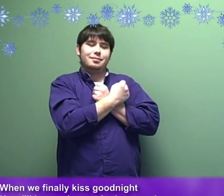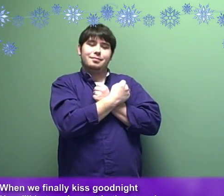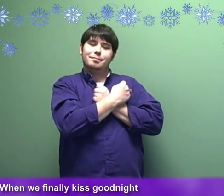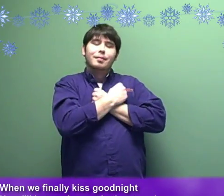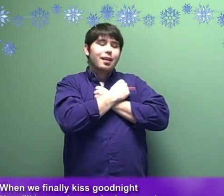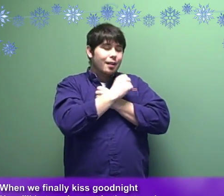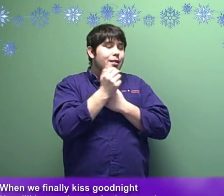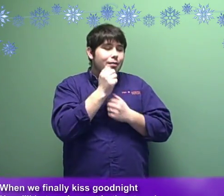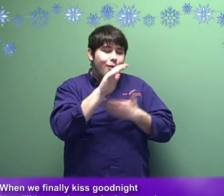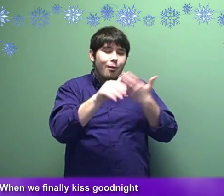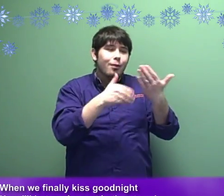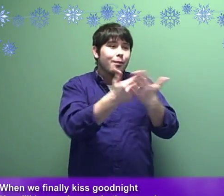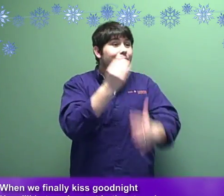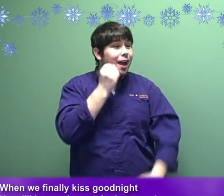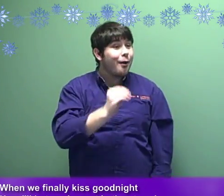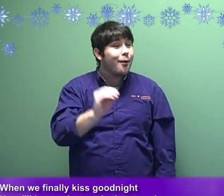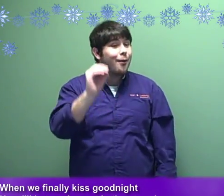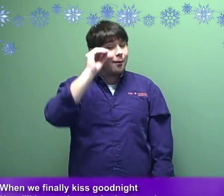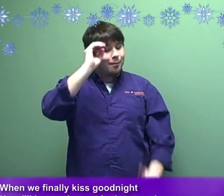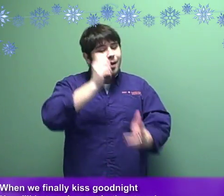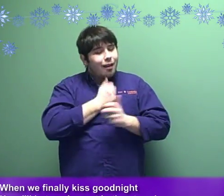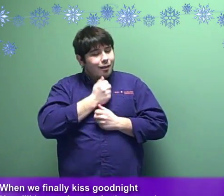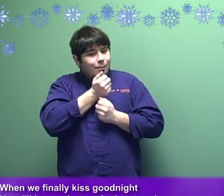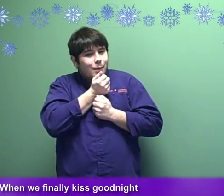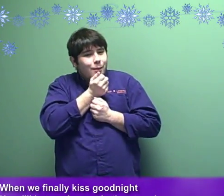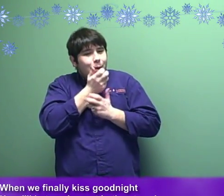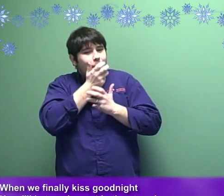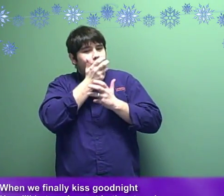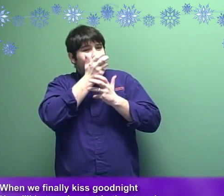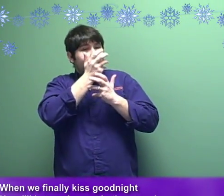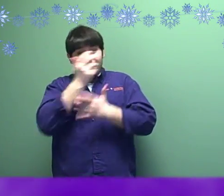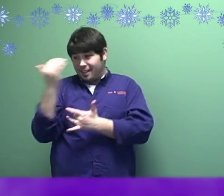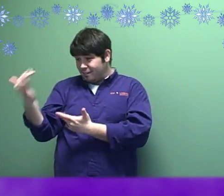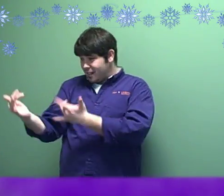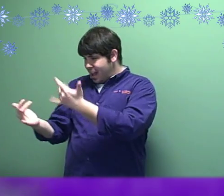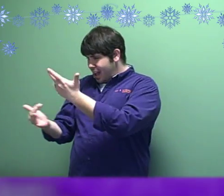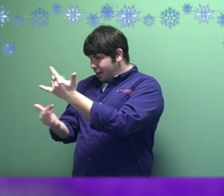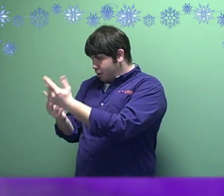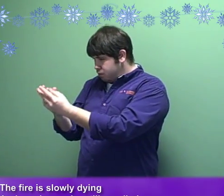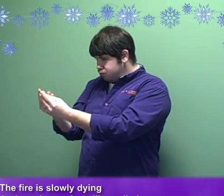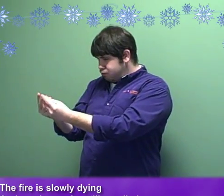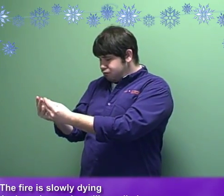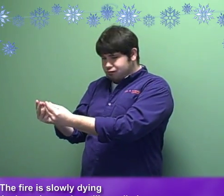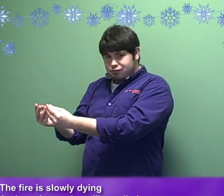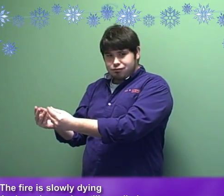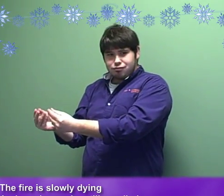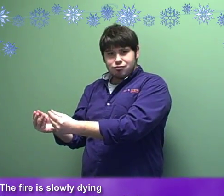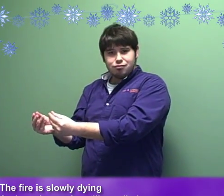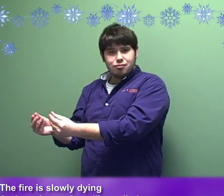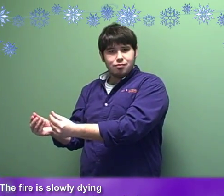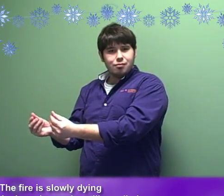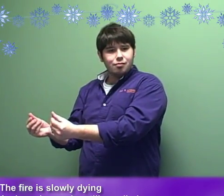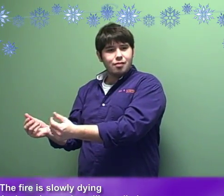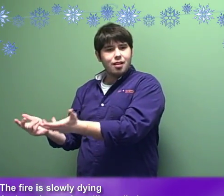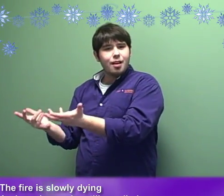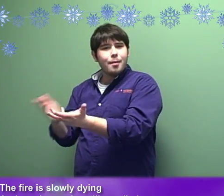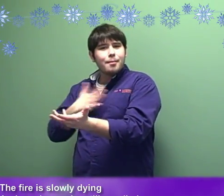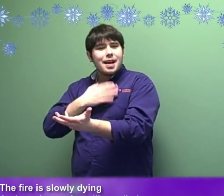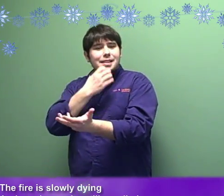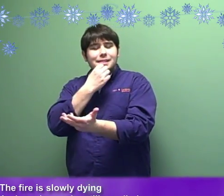all the way home I'll be warm, and the fire is slowly dying, and my dear,